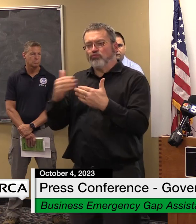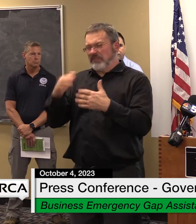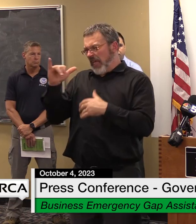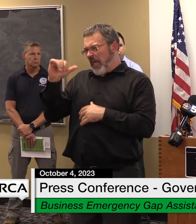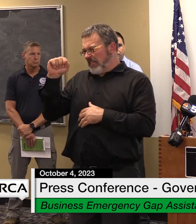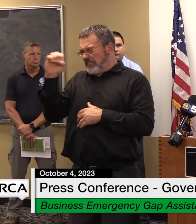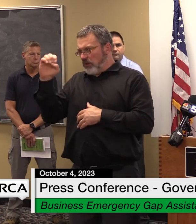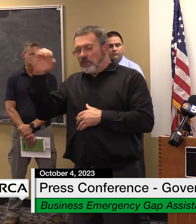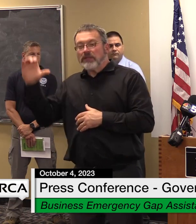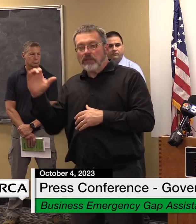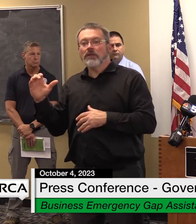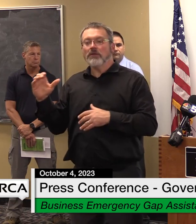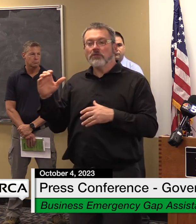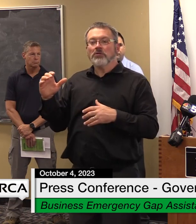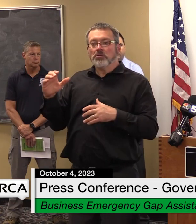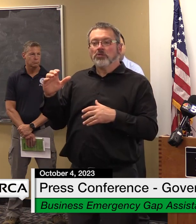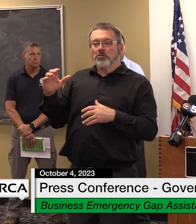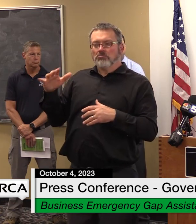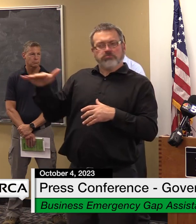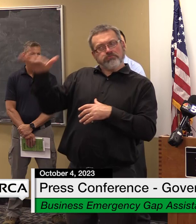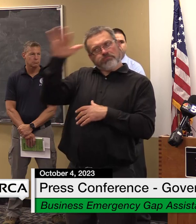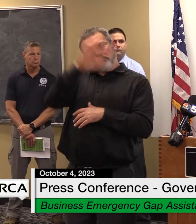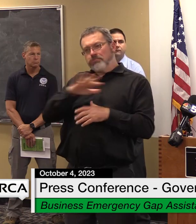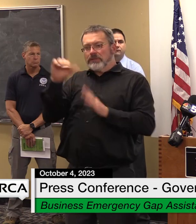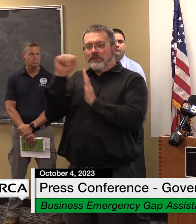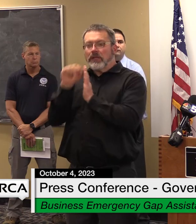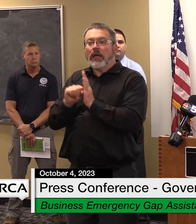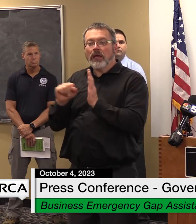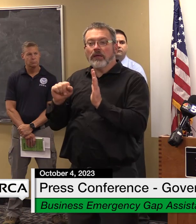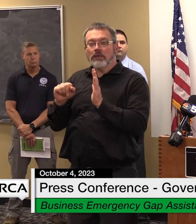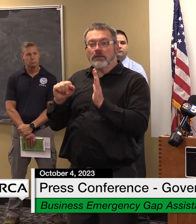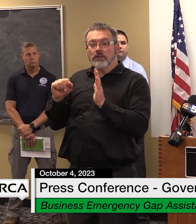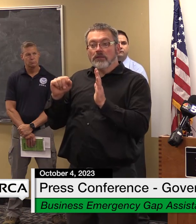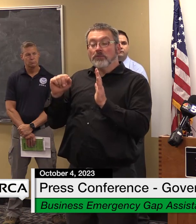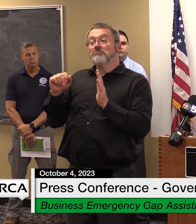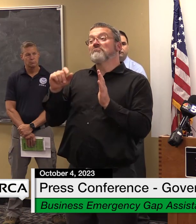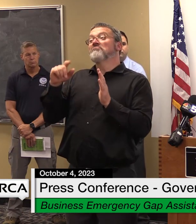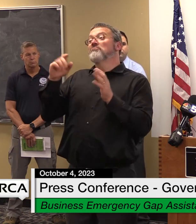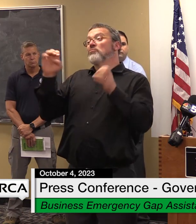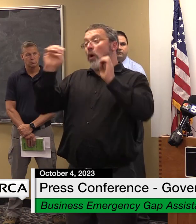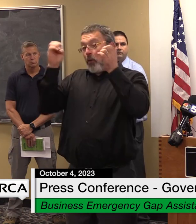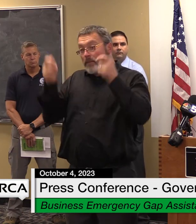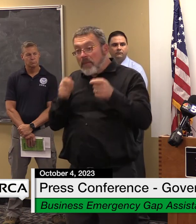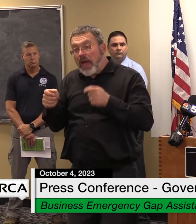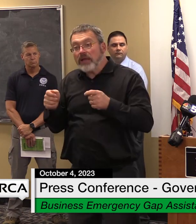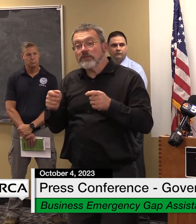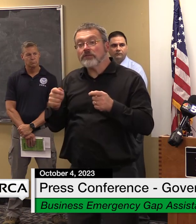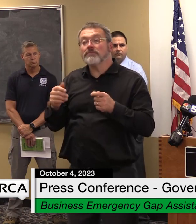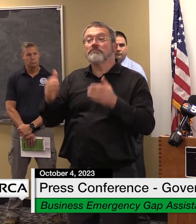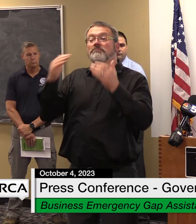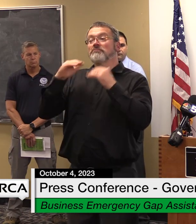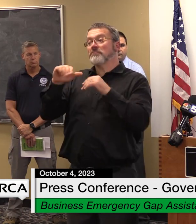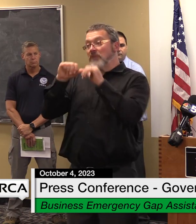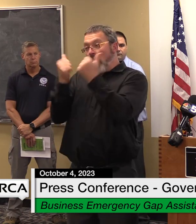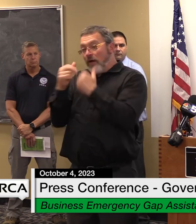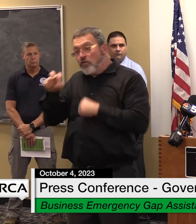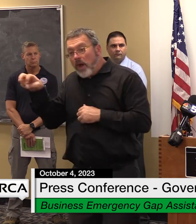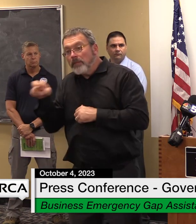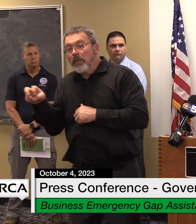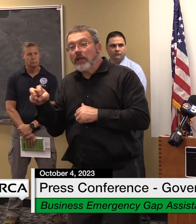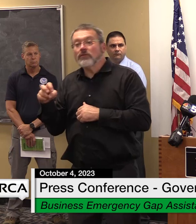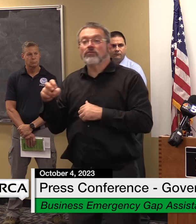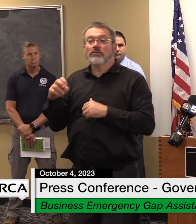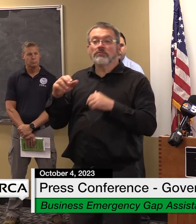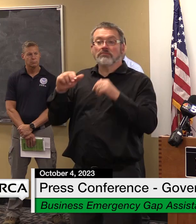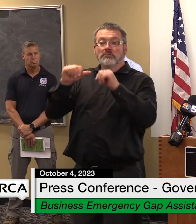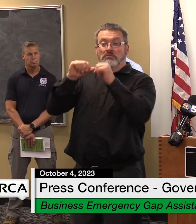enterprise. The team represented Vermont Emergency Management, the Agency of Transportation, the Agency of Natural Resources, the Agency